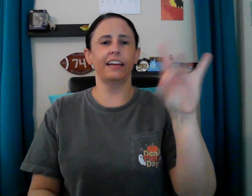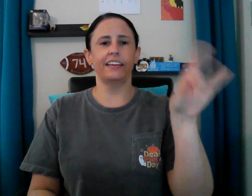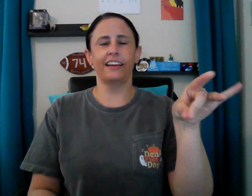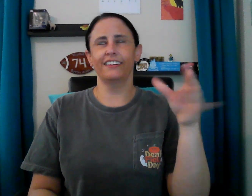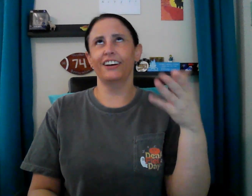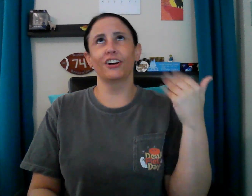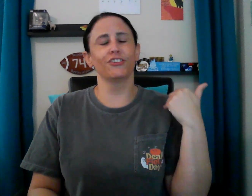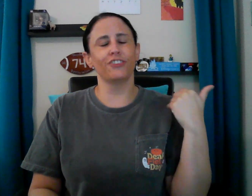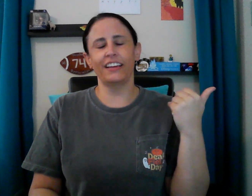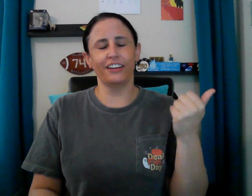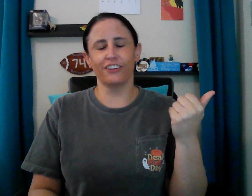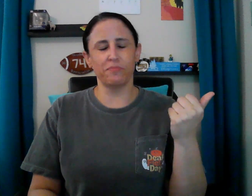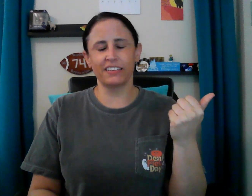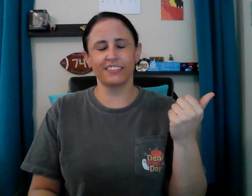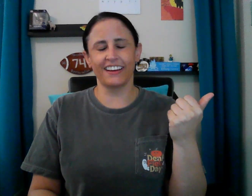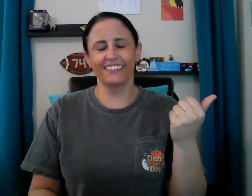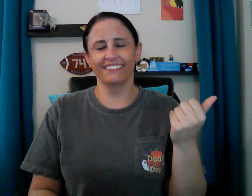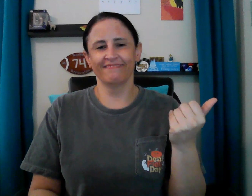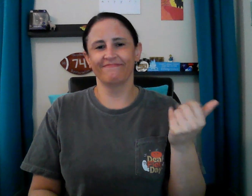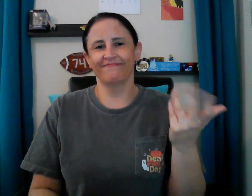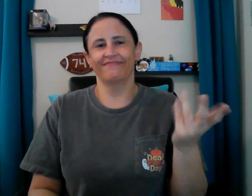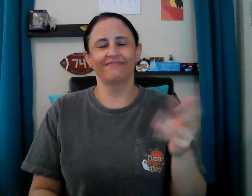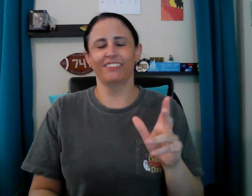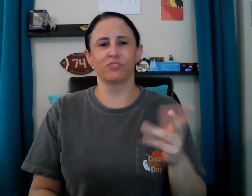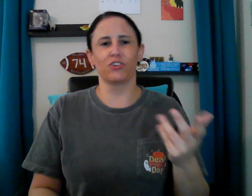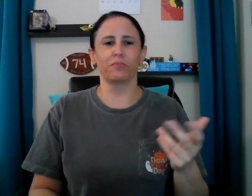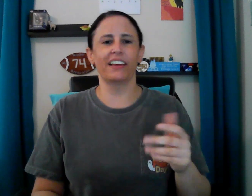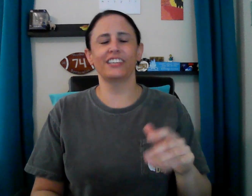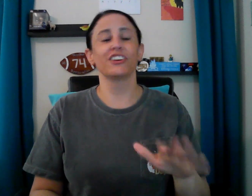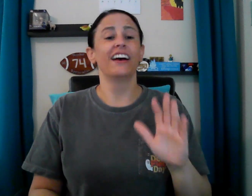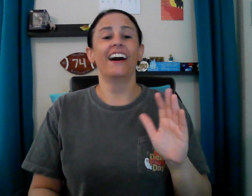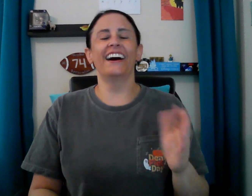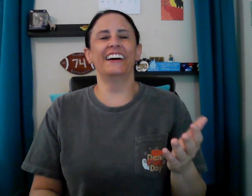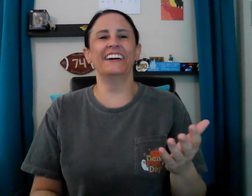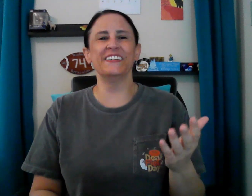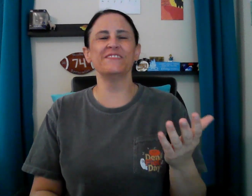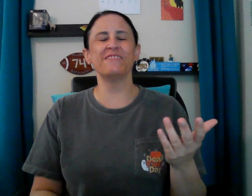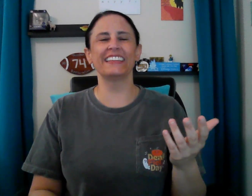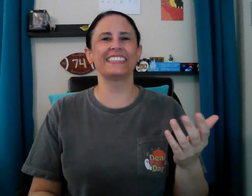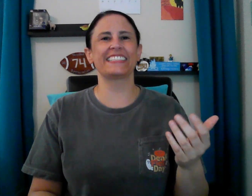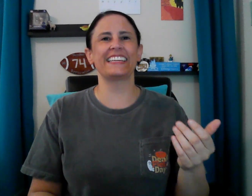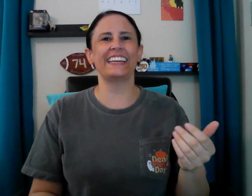1988. A great year, I might say. I'm showing my age. Let's see.